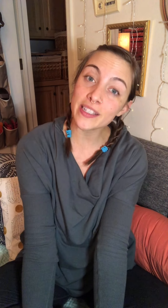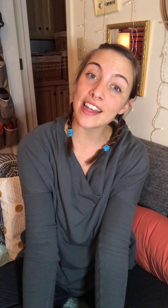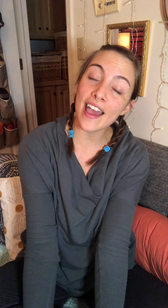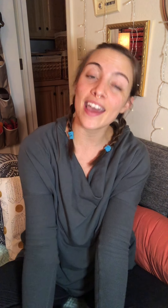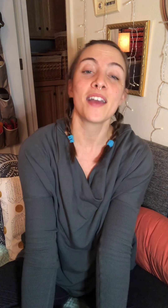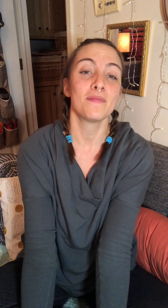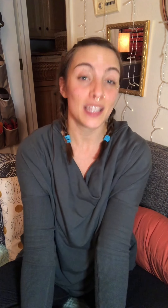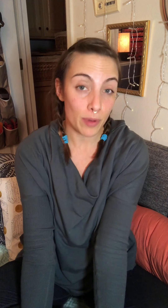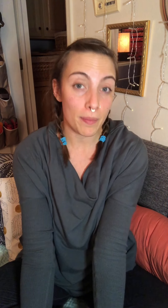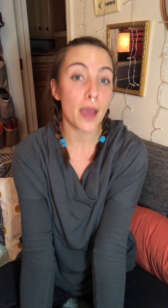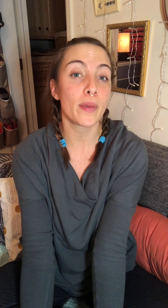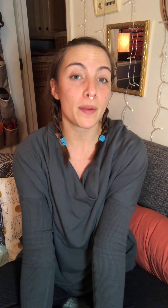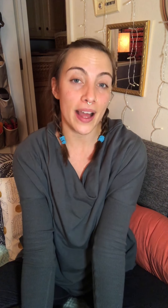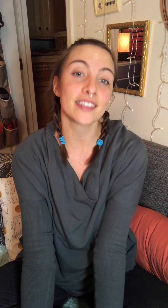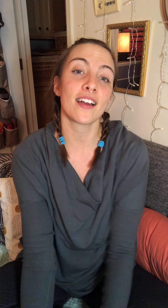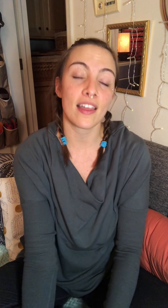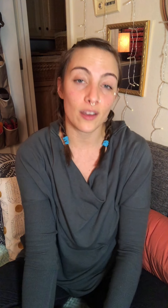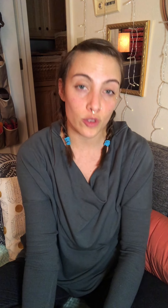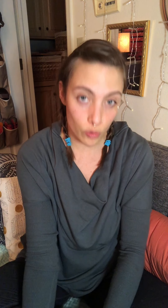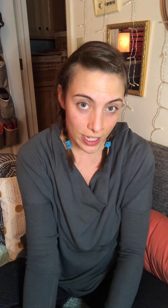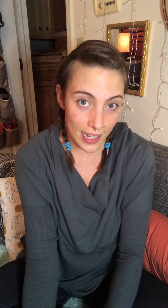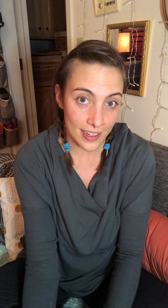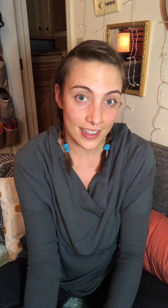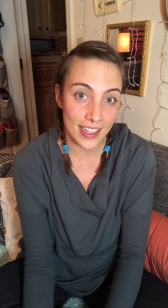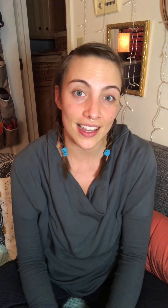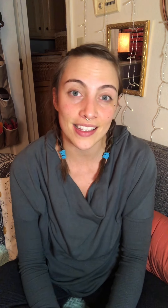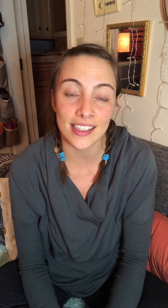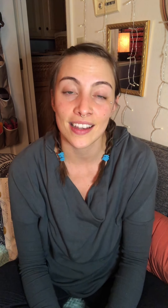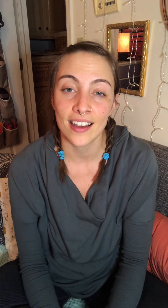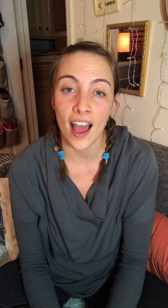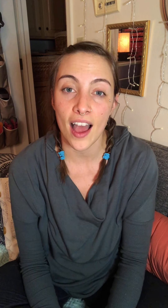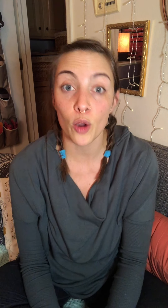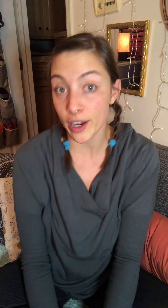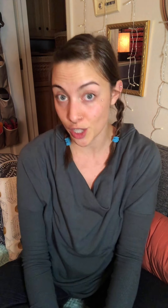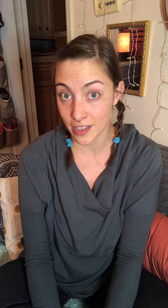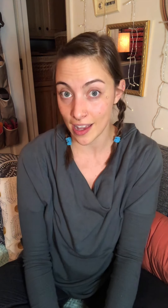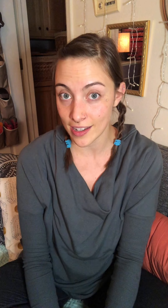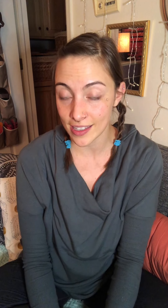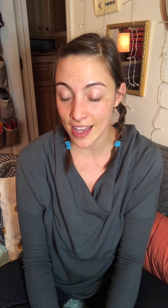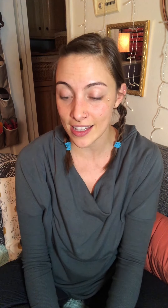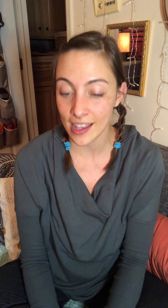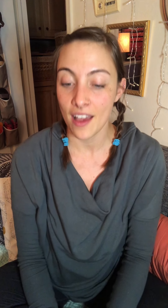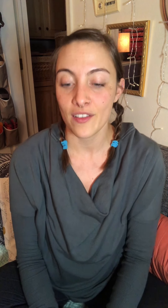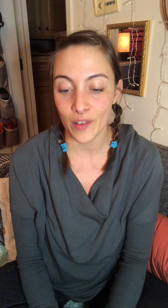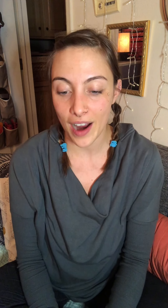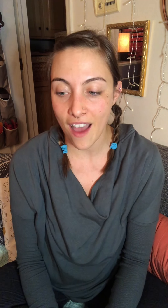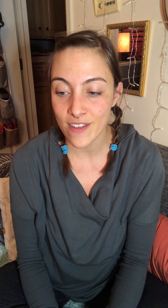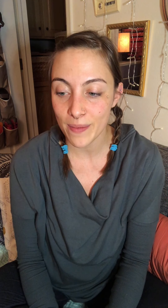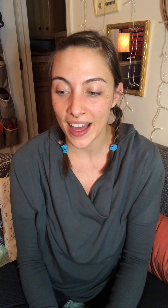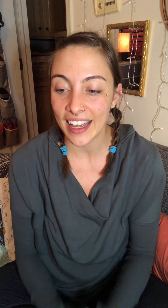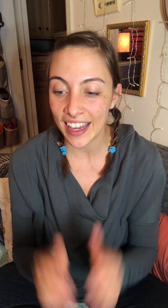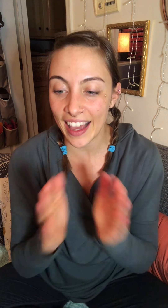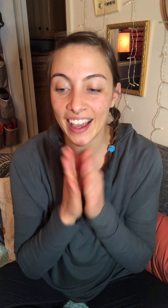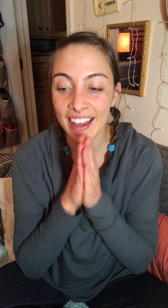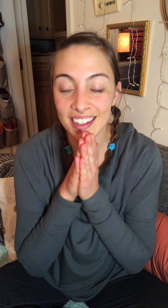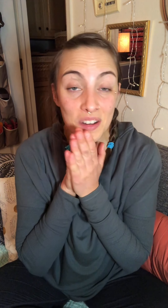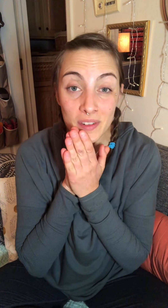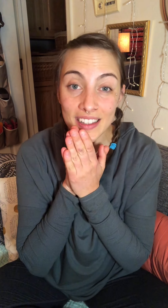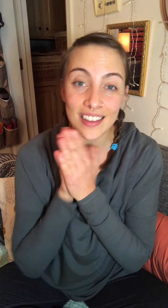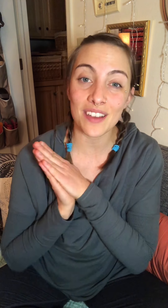Tuesday. Please bring paper, pencil, and those 3 sentences, question sentences for everybody, and I'm really looking forward